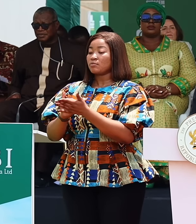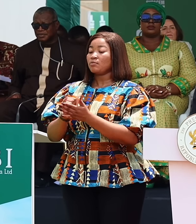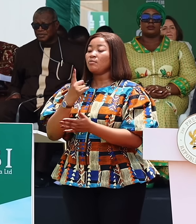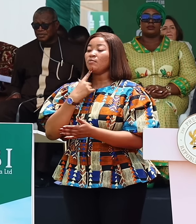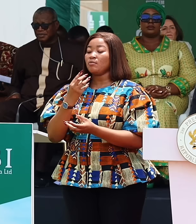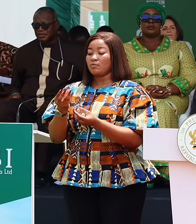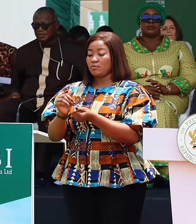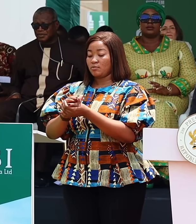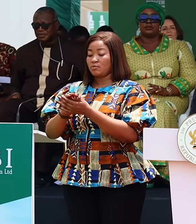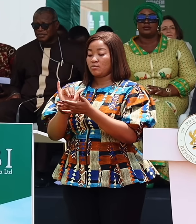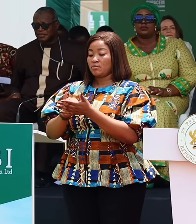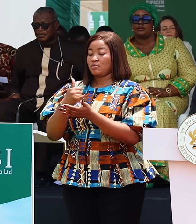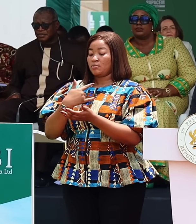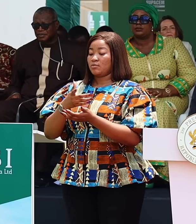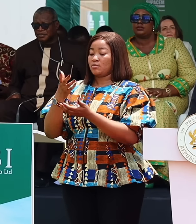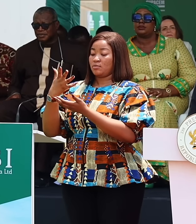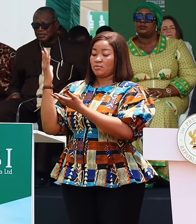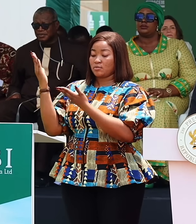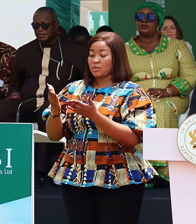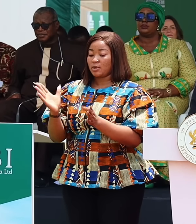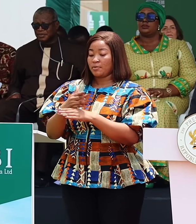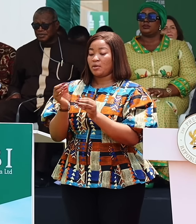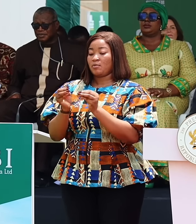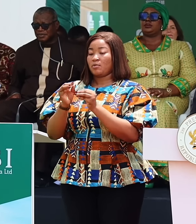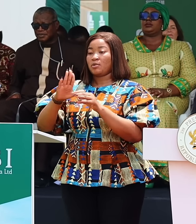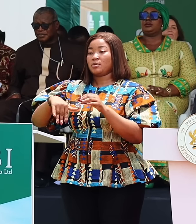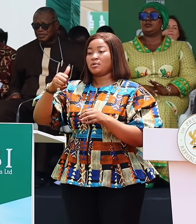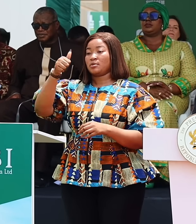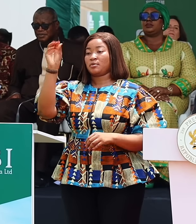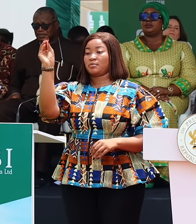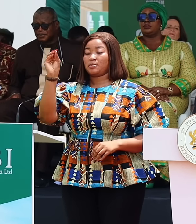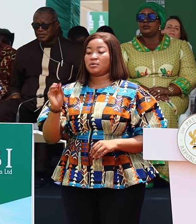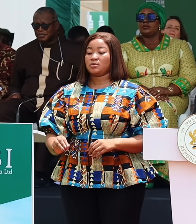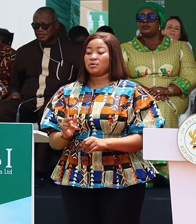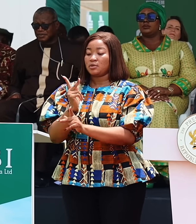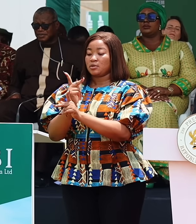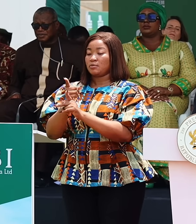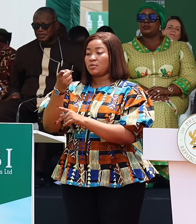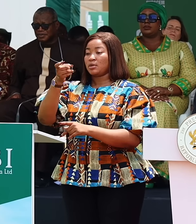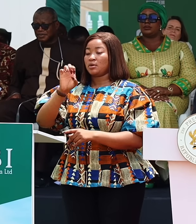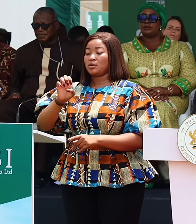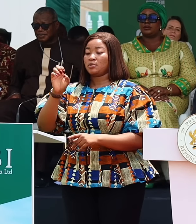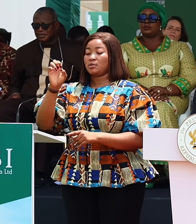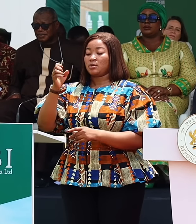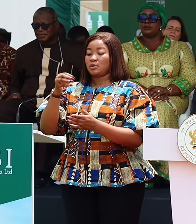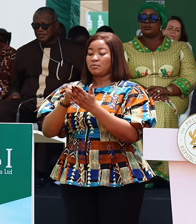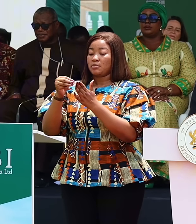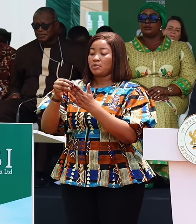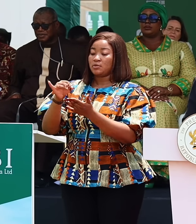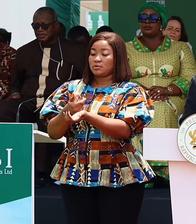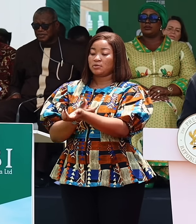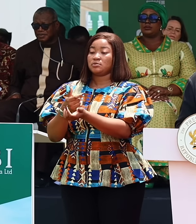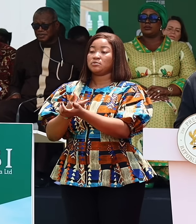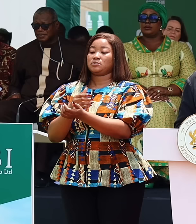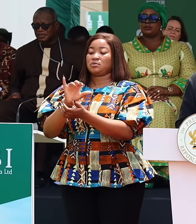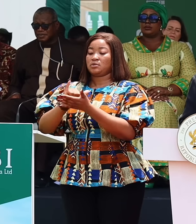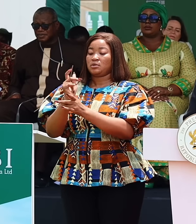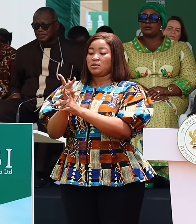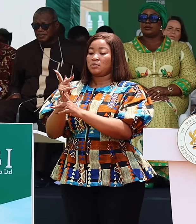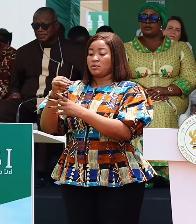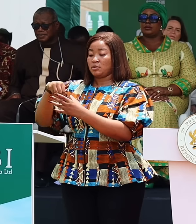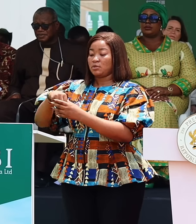to cut our import reliance by more than 10%, keeping hundreds of millions of cedis circulating